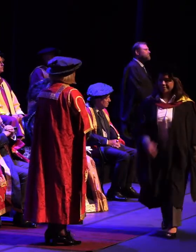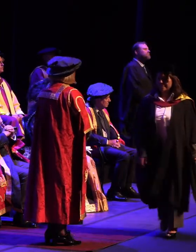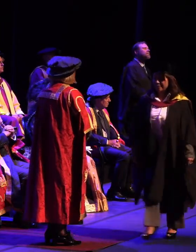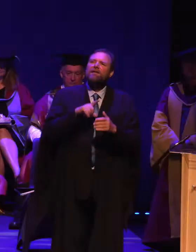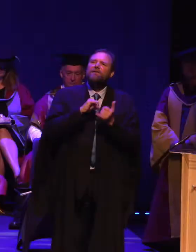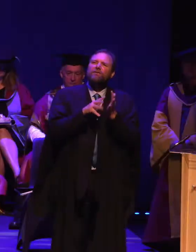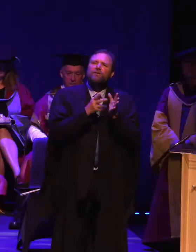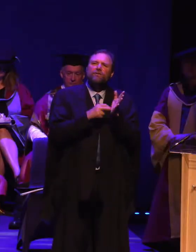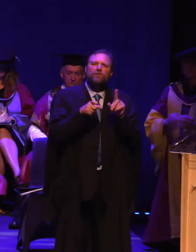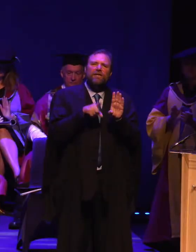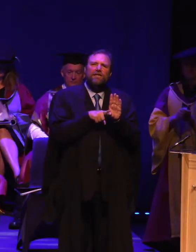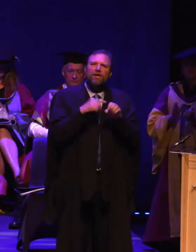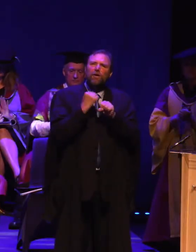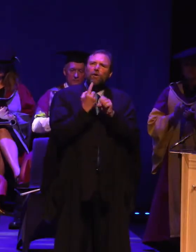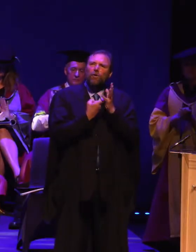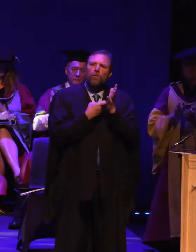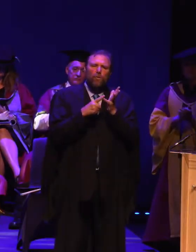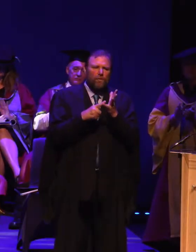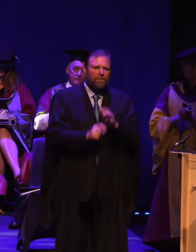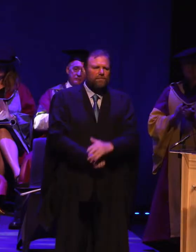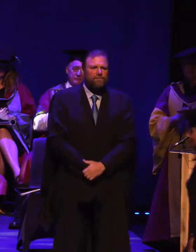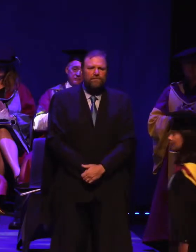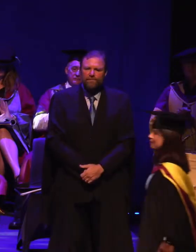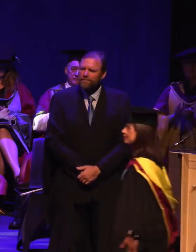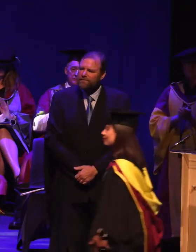Shanti Gurung.